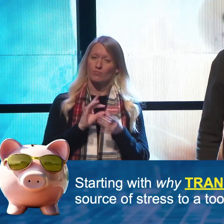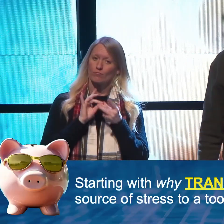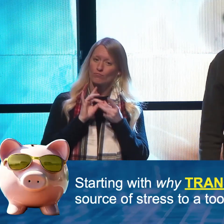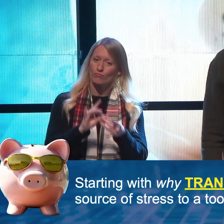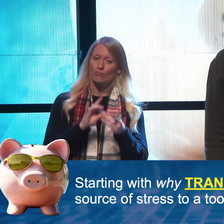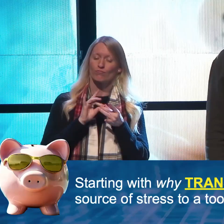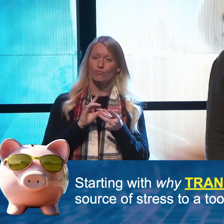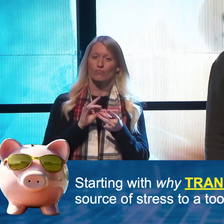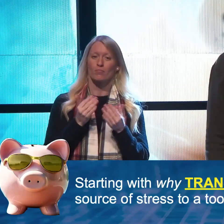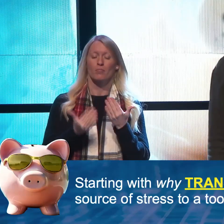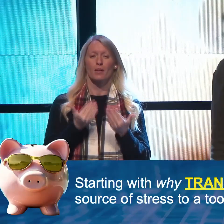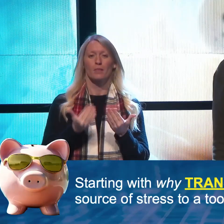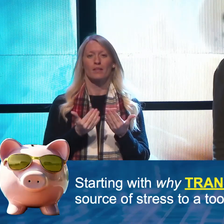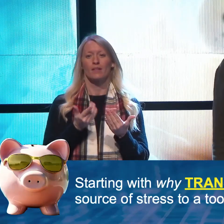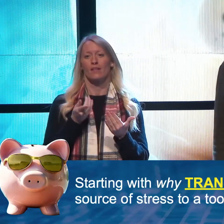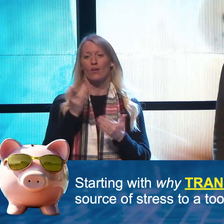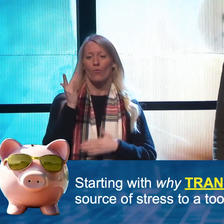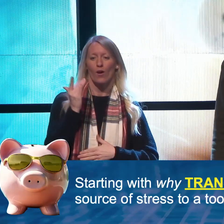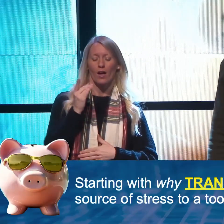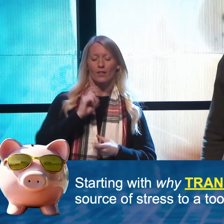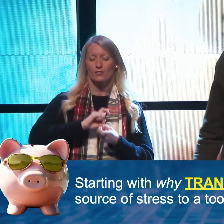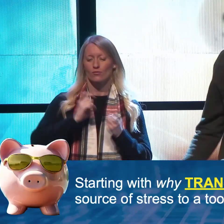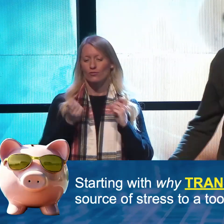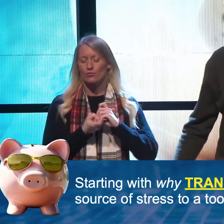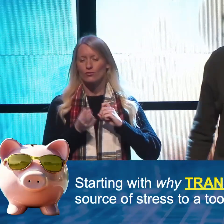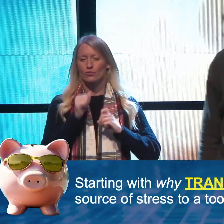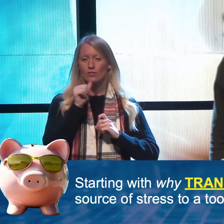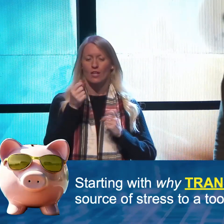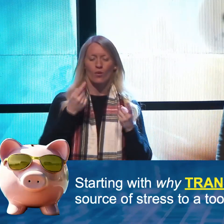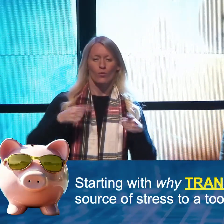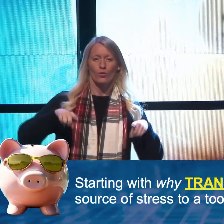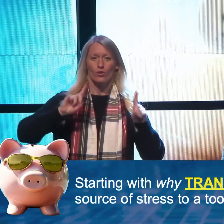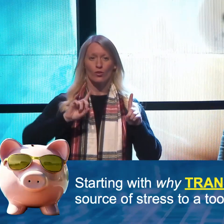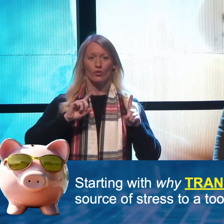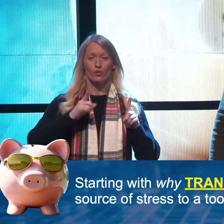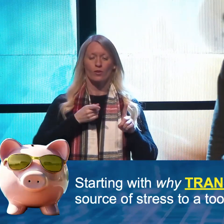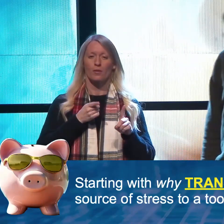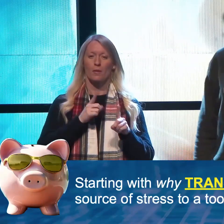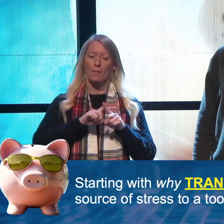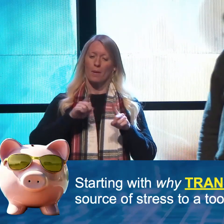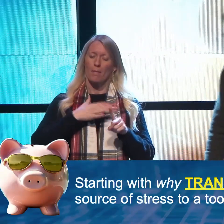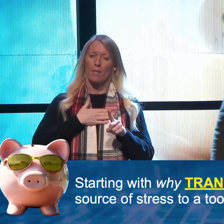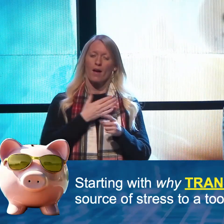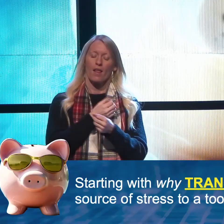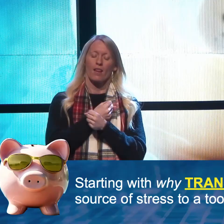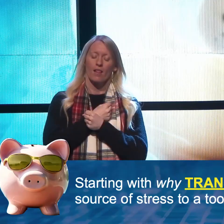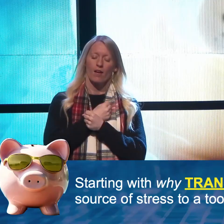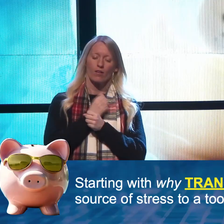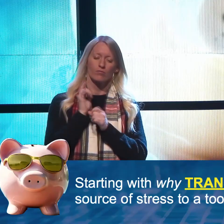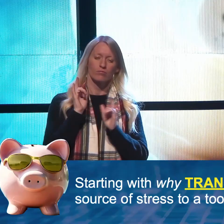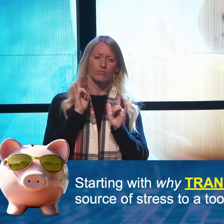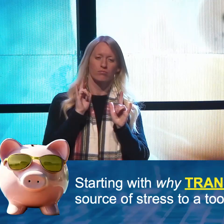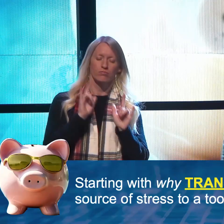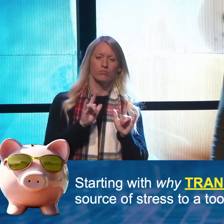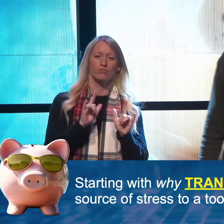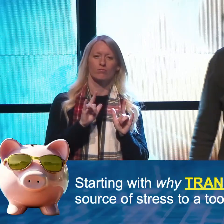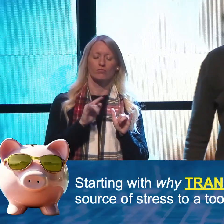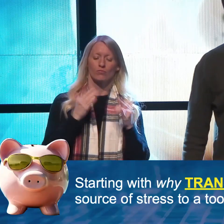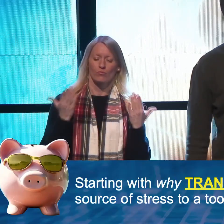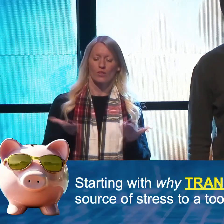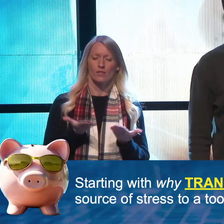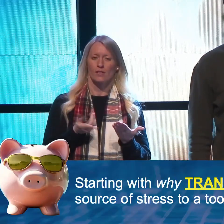change, may not work out. I may see it ahead and have offered wisdom. You can ignore it. But my love for them, my presence with them isn't based on